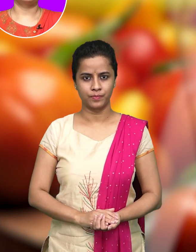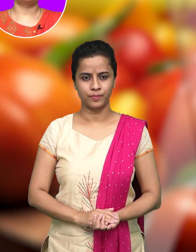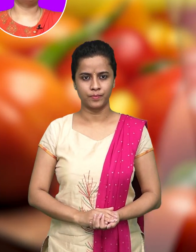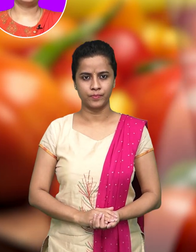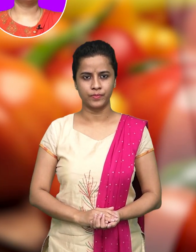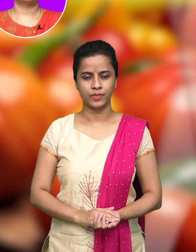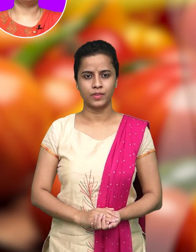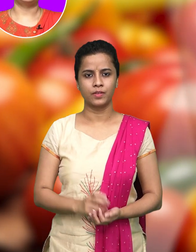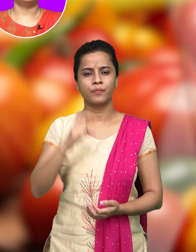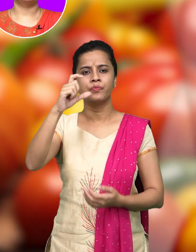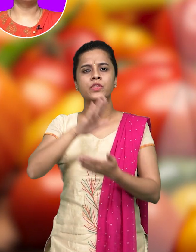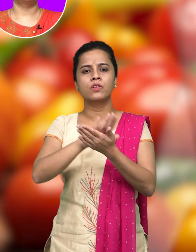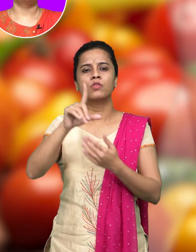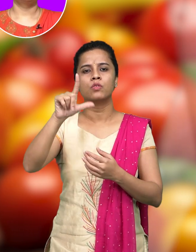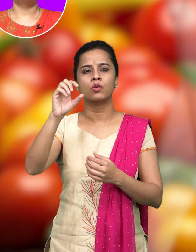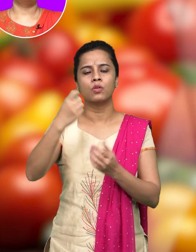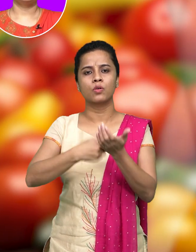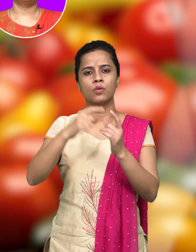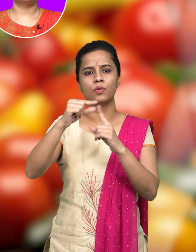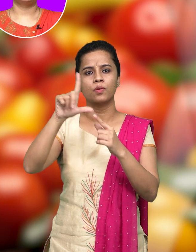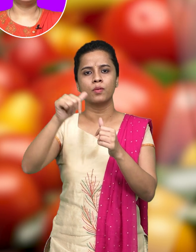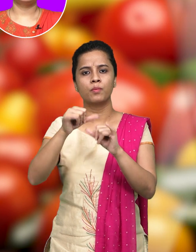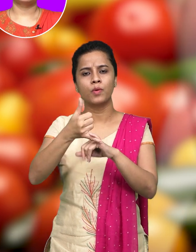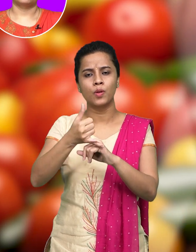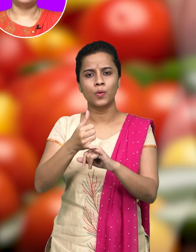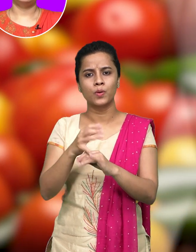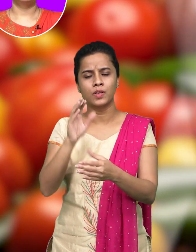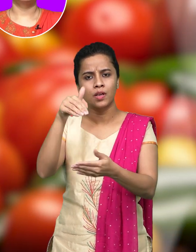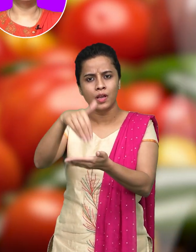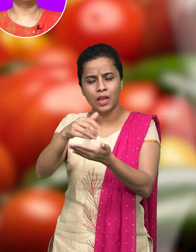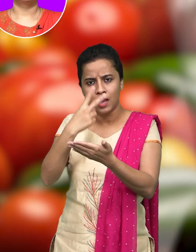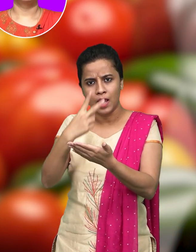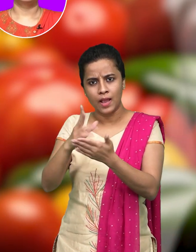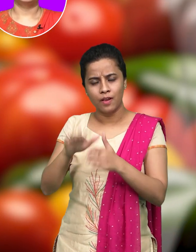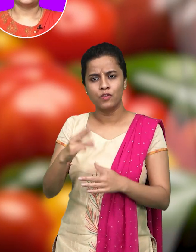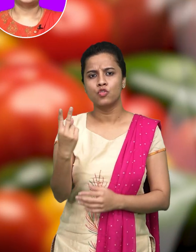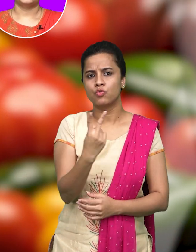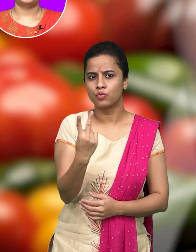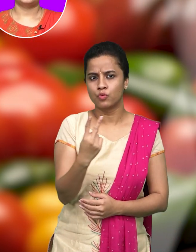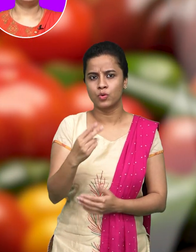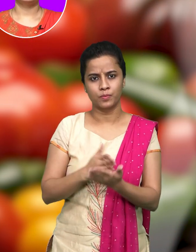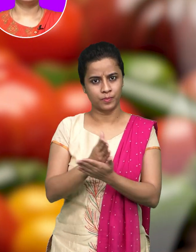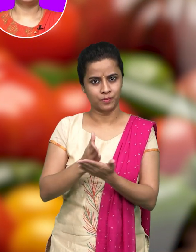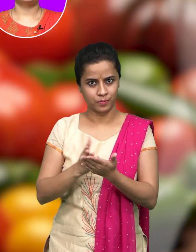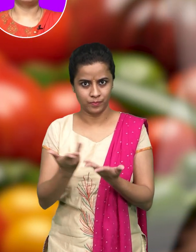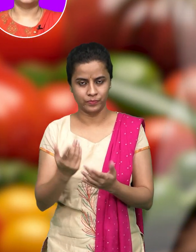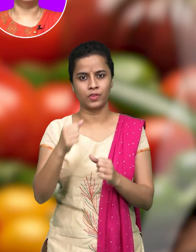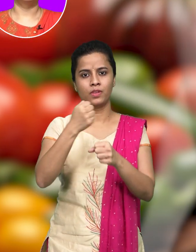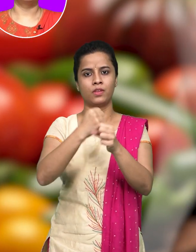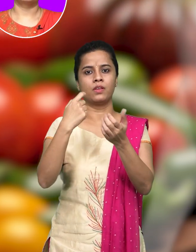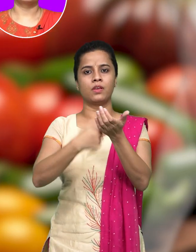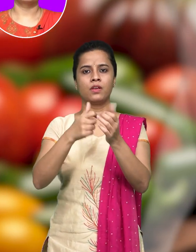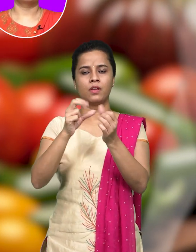The chloroplast contains two major regions called grana and